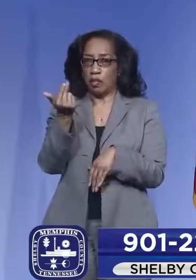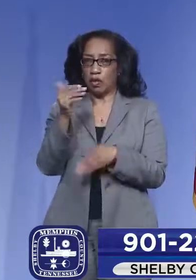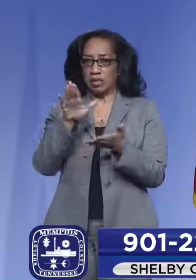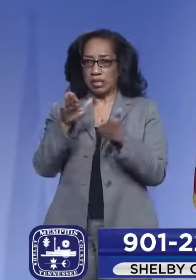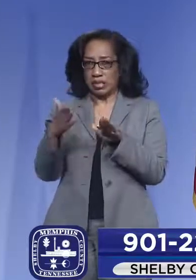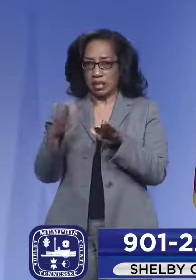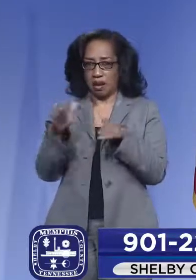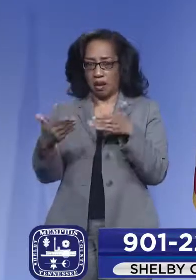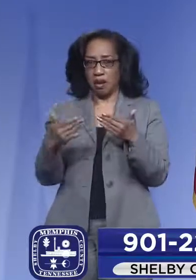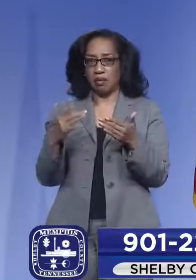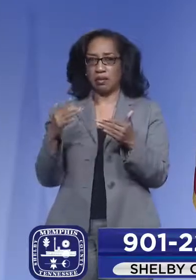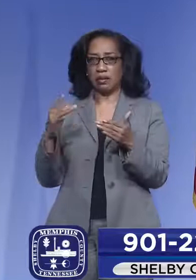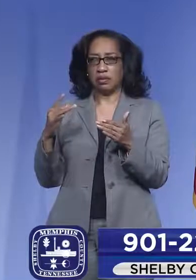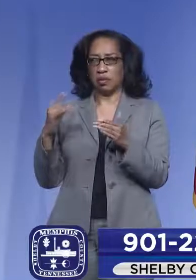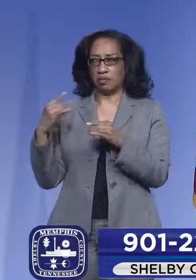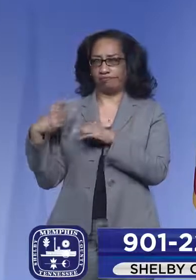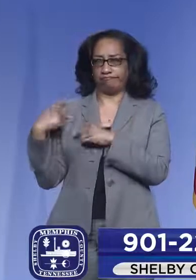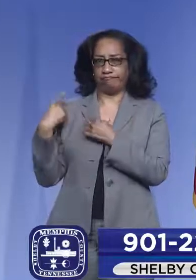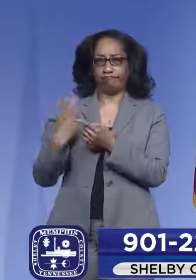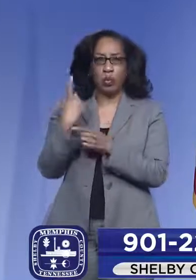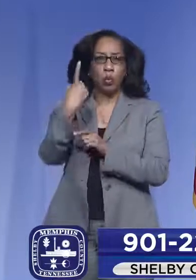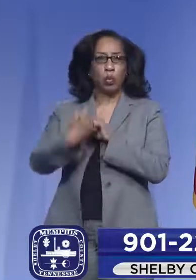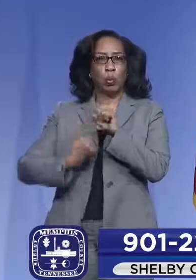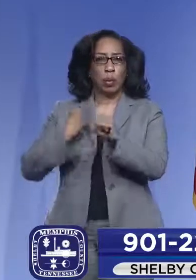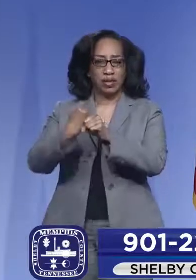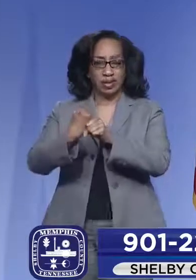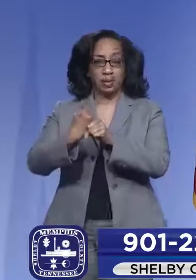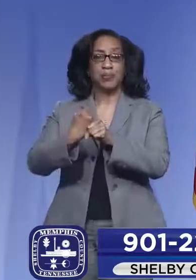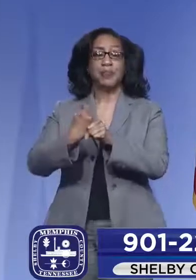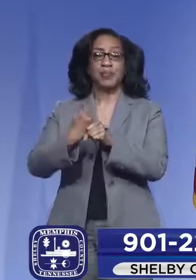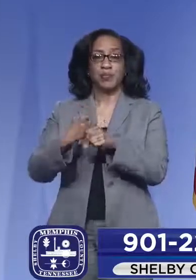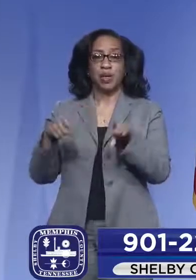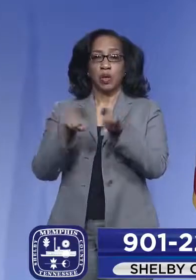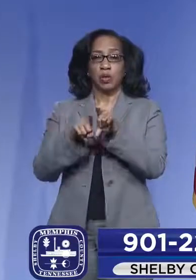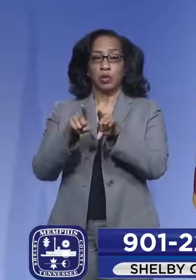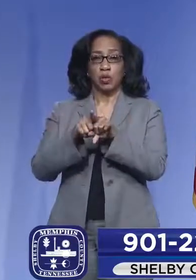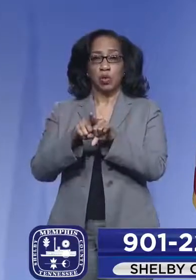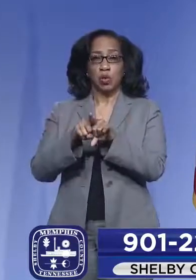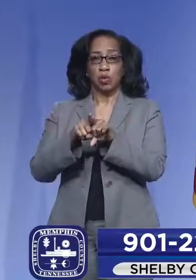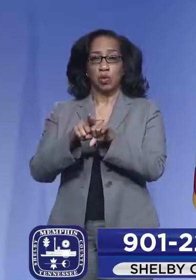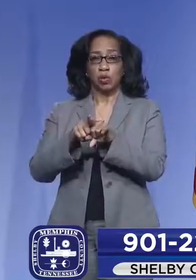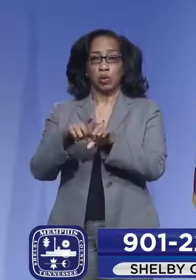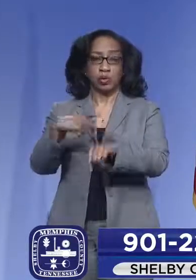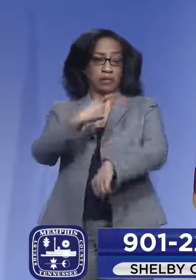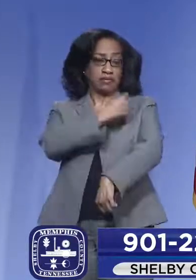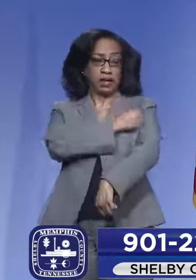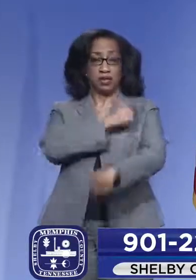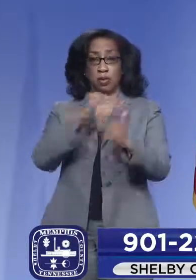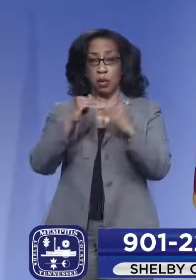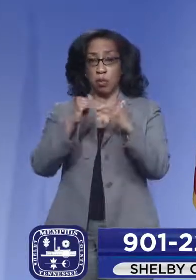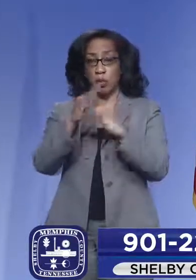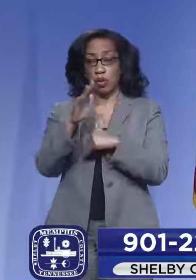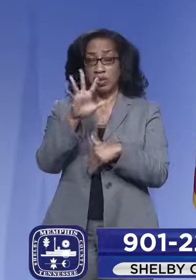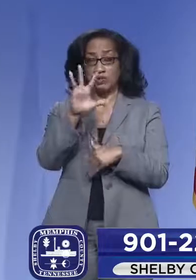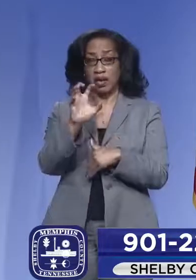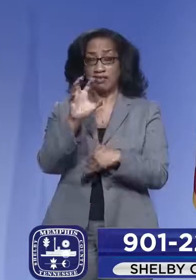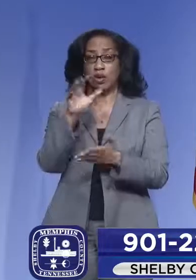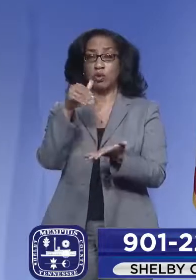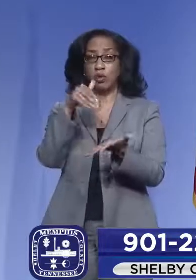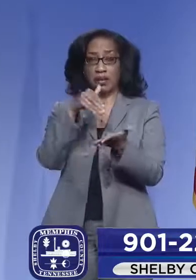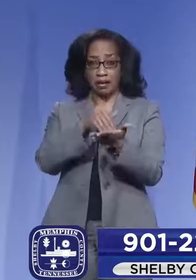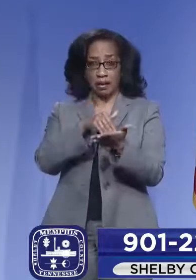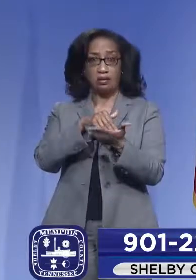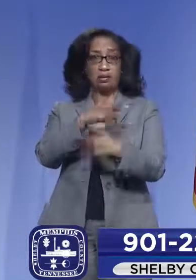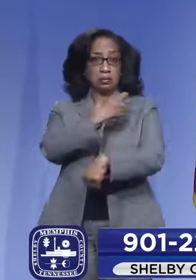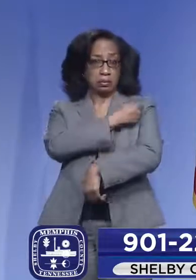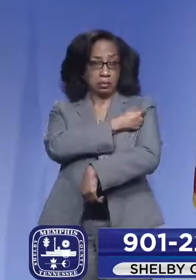COVID disease in the last year. We have vaccinated more than 500,000 doses of